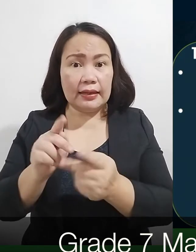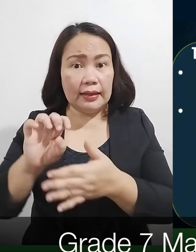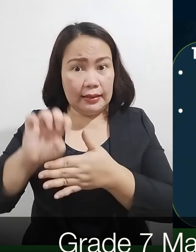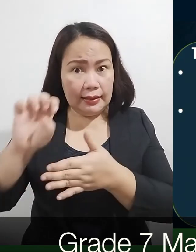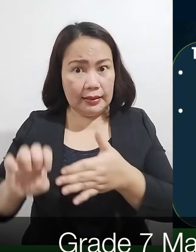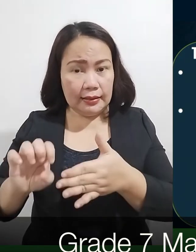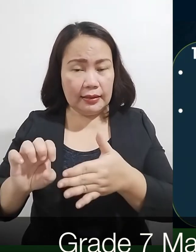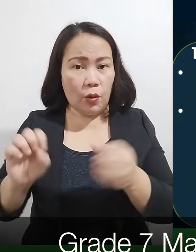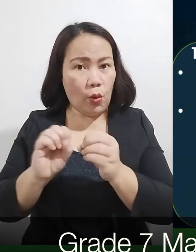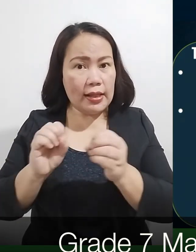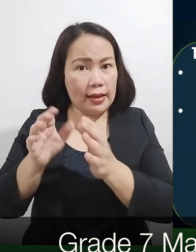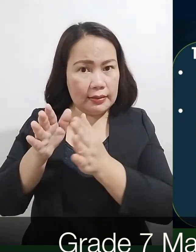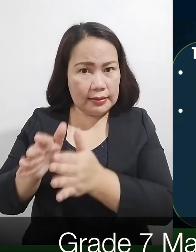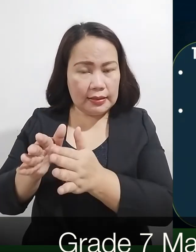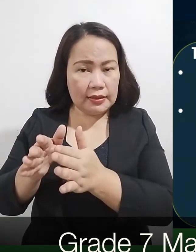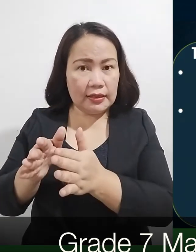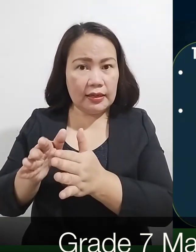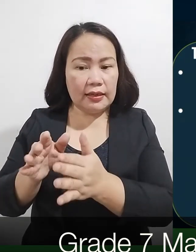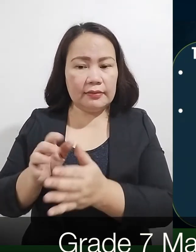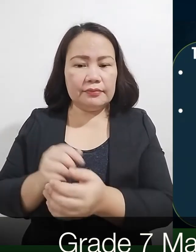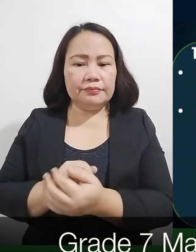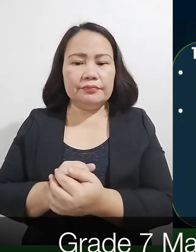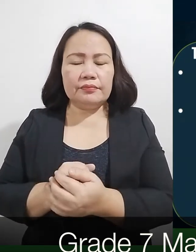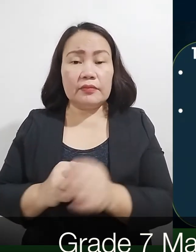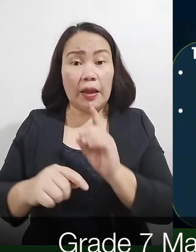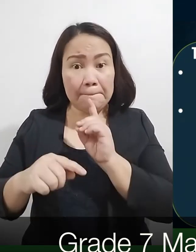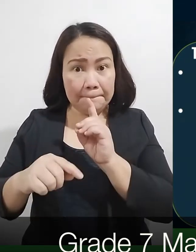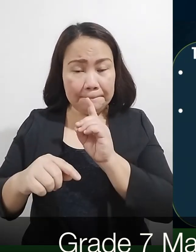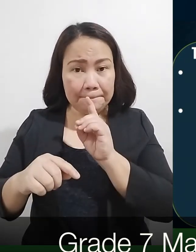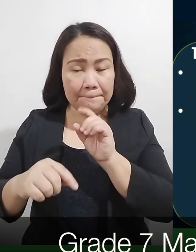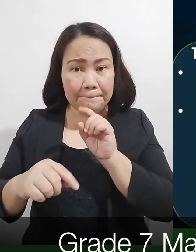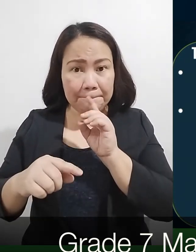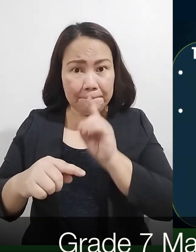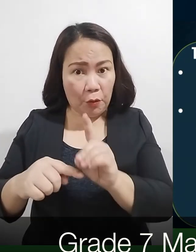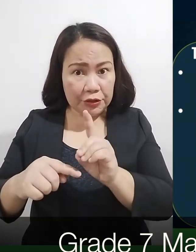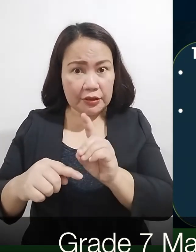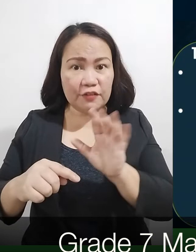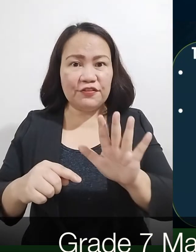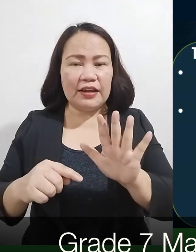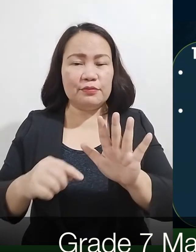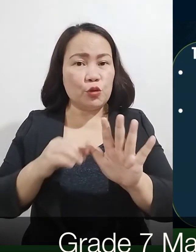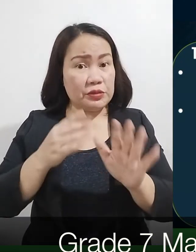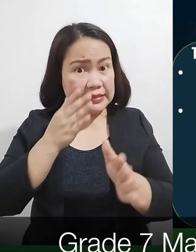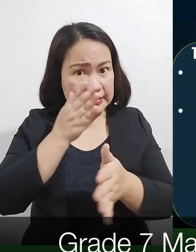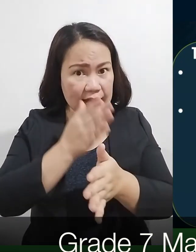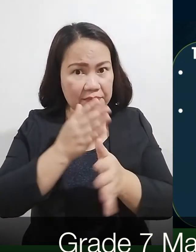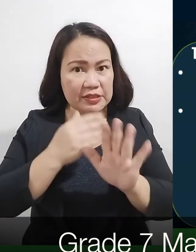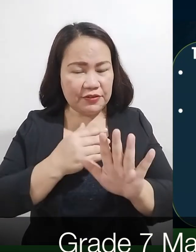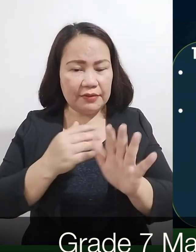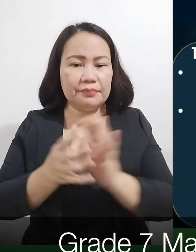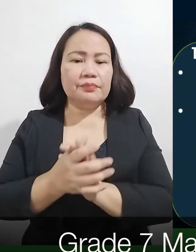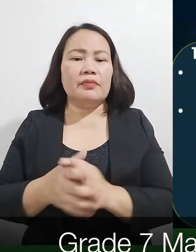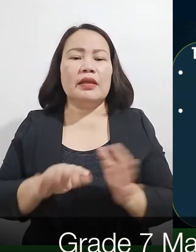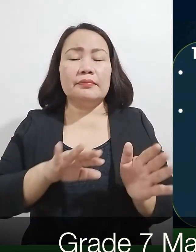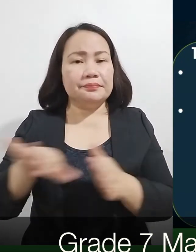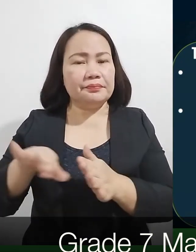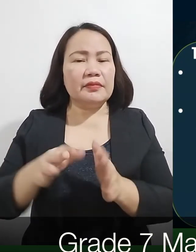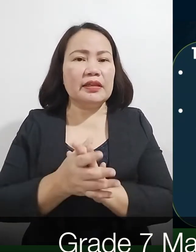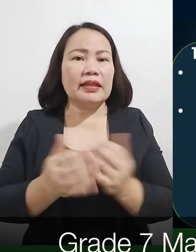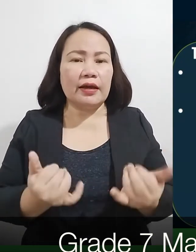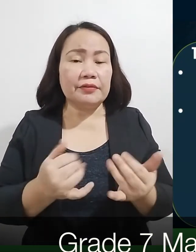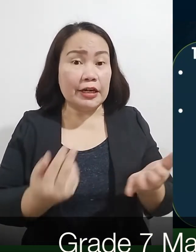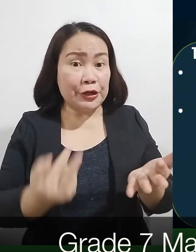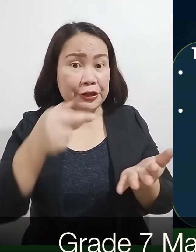siya. Walang remainder, exact ang ating decimal. Alright. Now, for